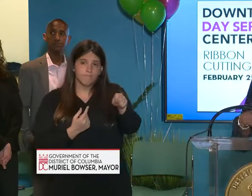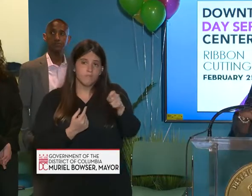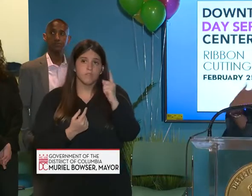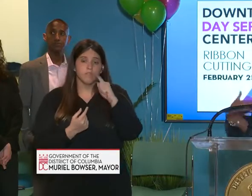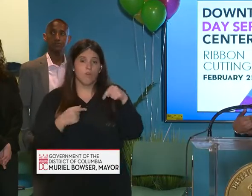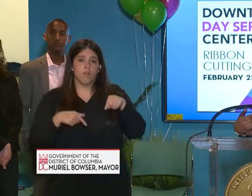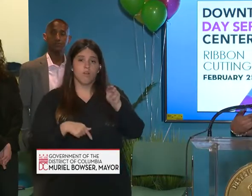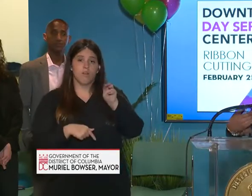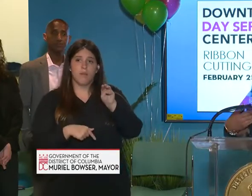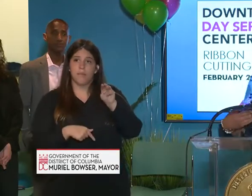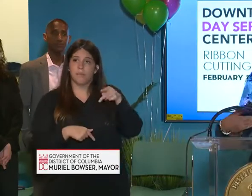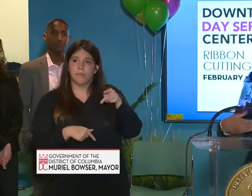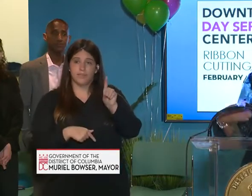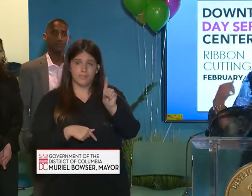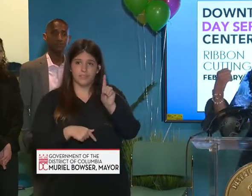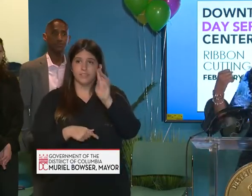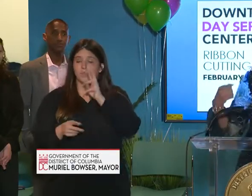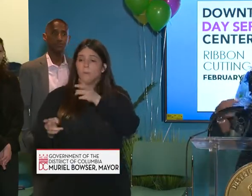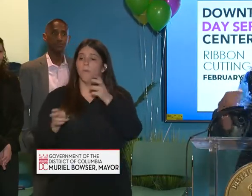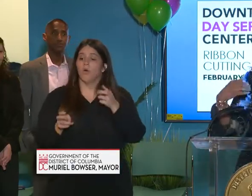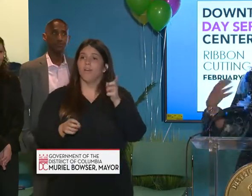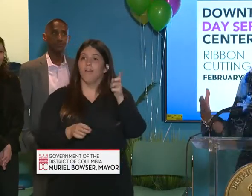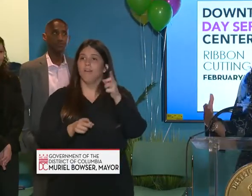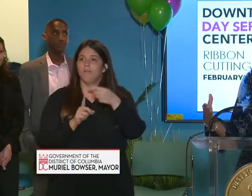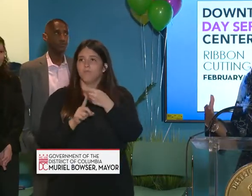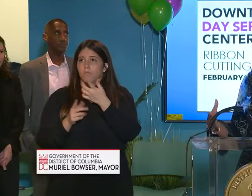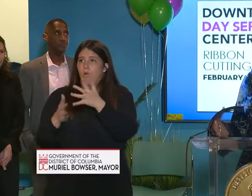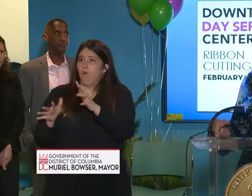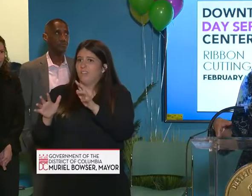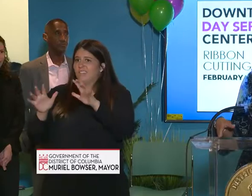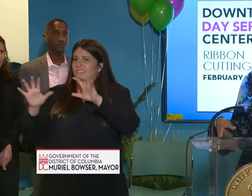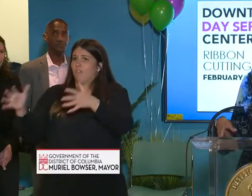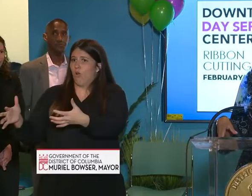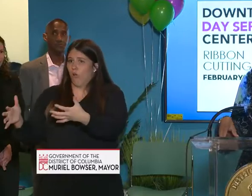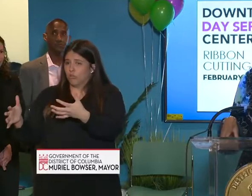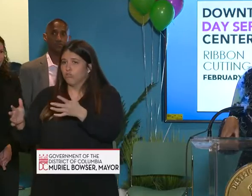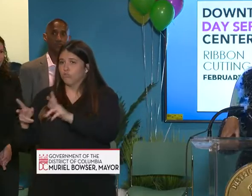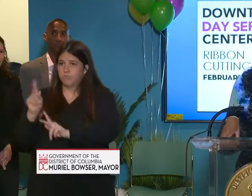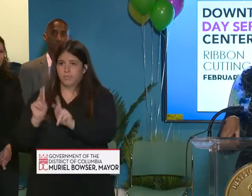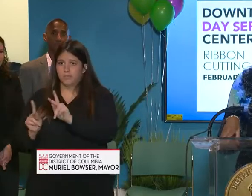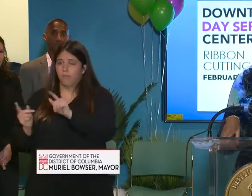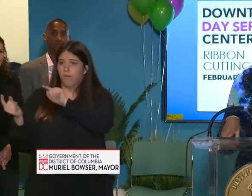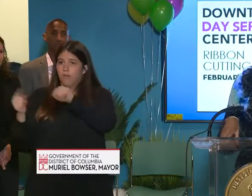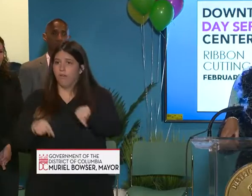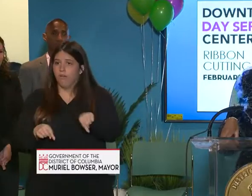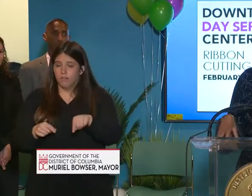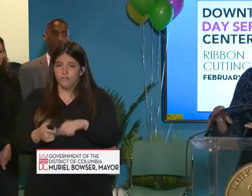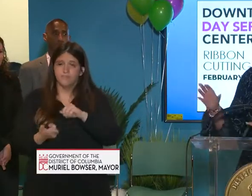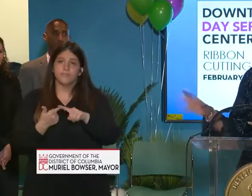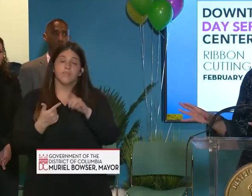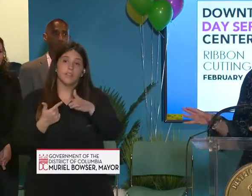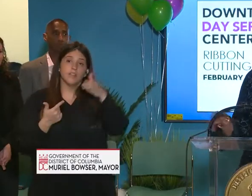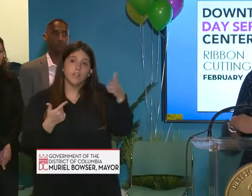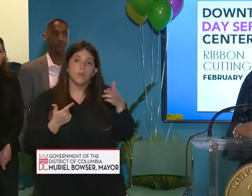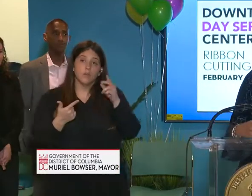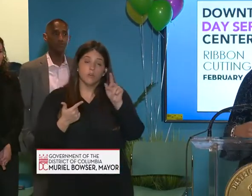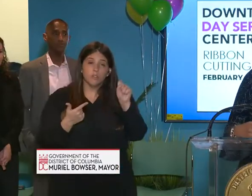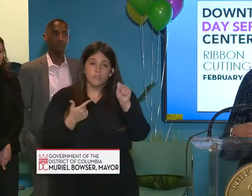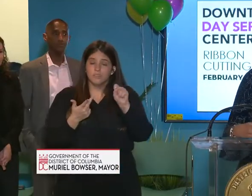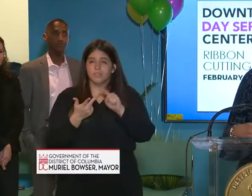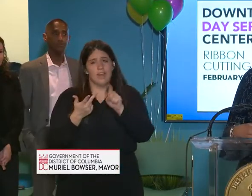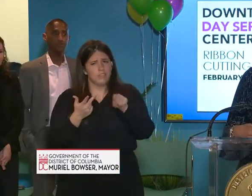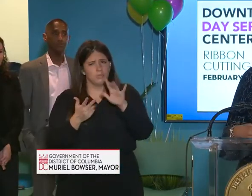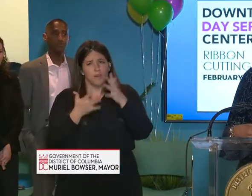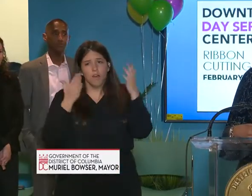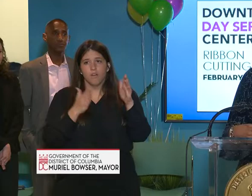our MPD, which will pull them off of the already large crowds that we have, our neighborhoods. So there has to be a